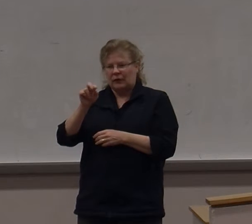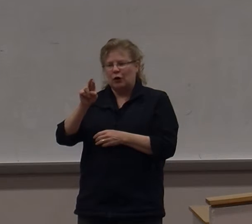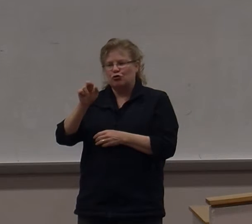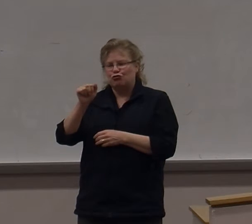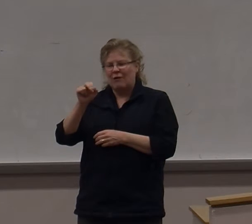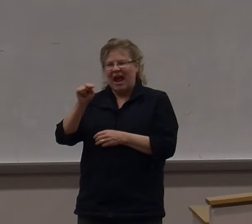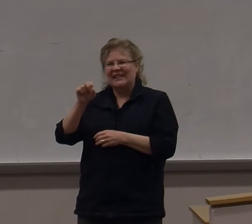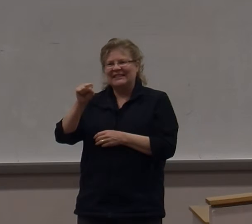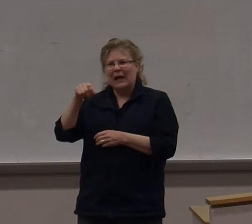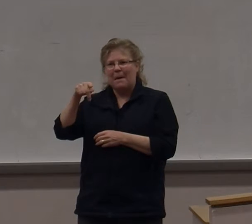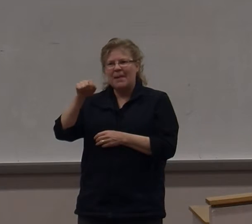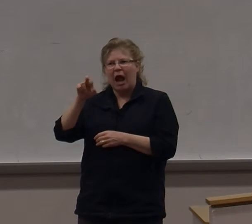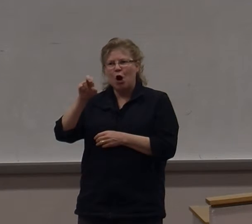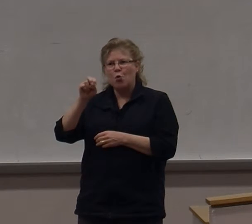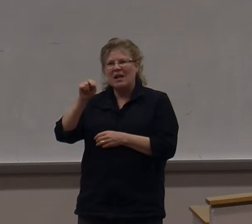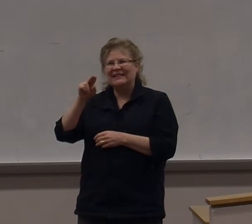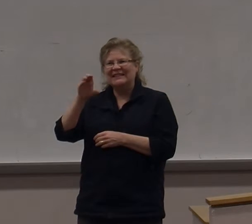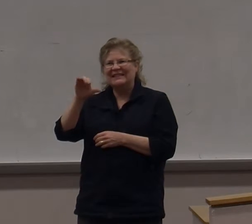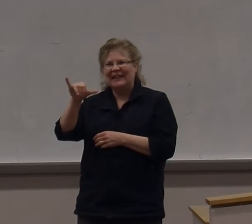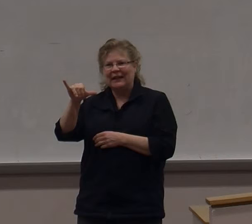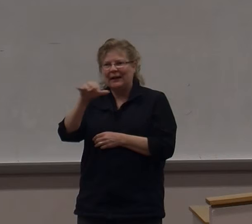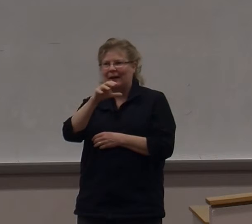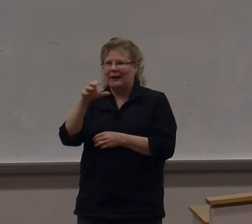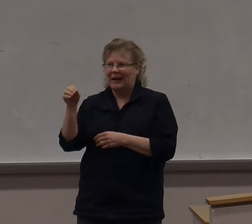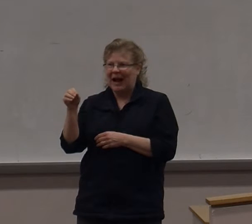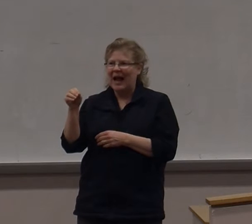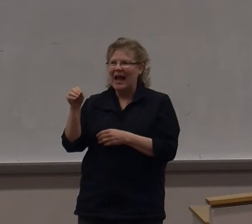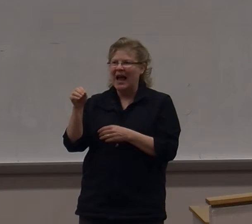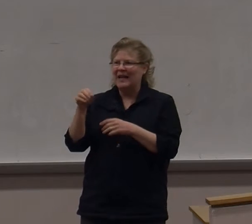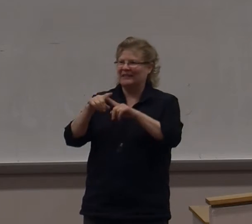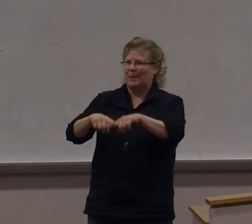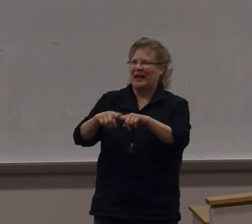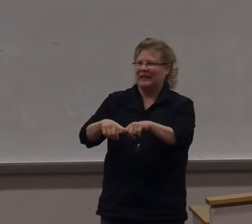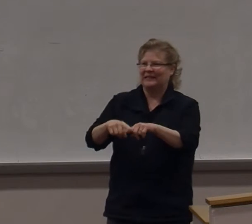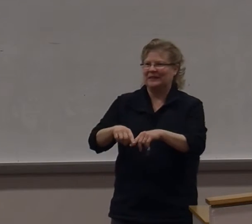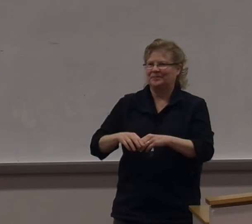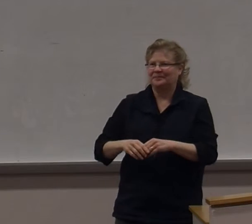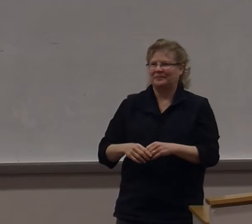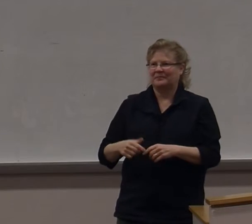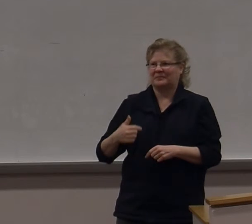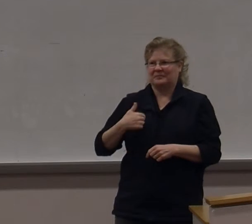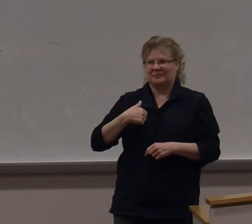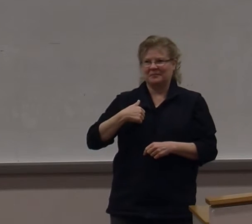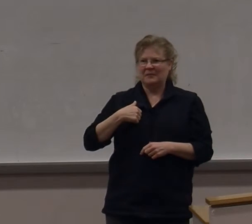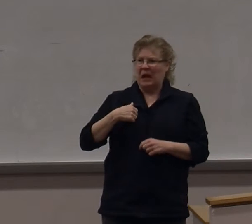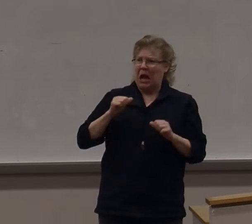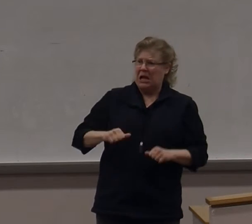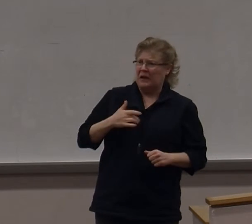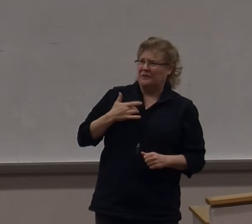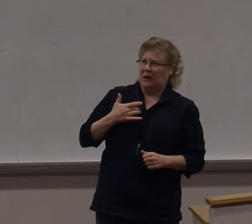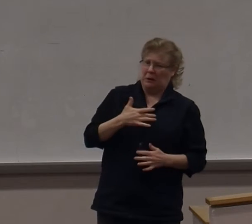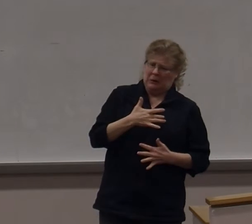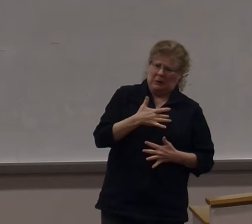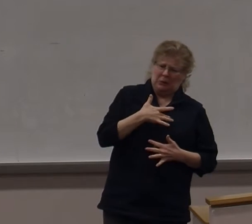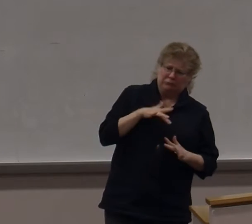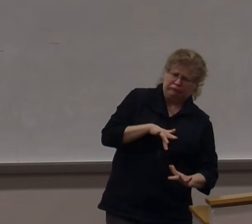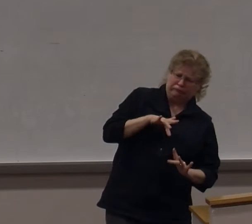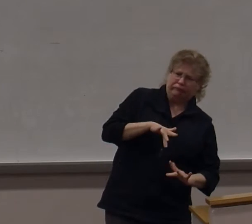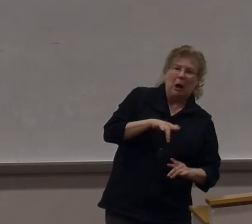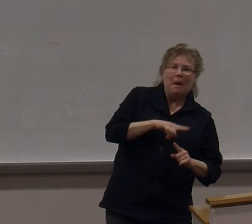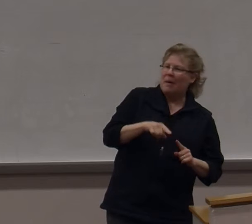If I have to be careful about how far I take my sympathy, and I think my most